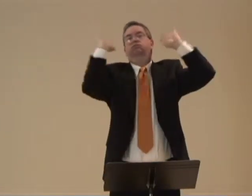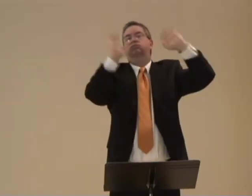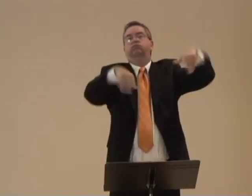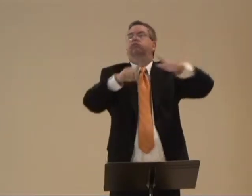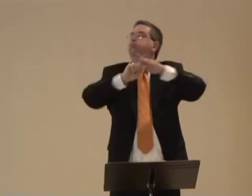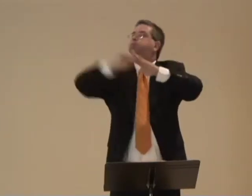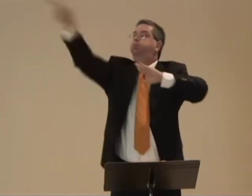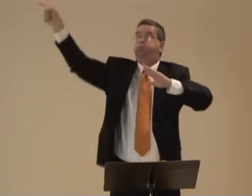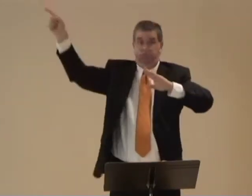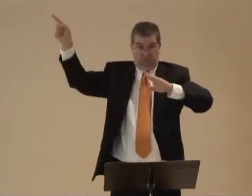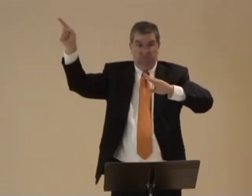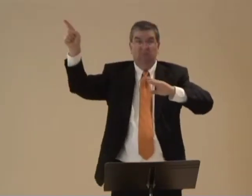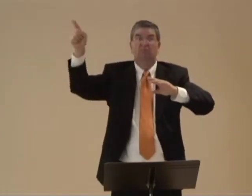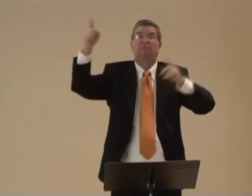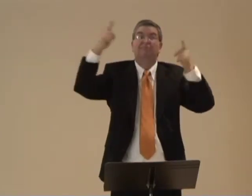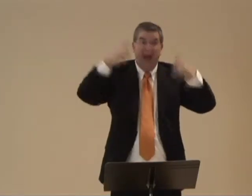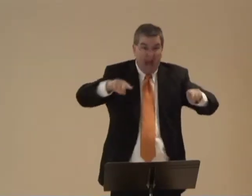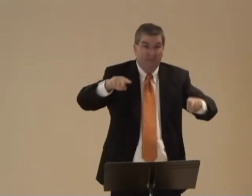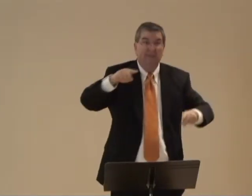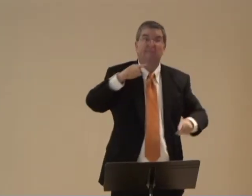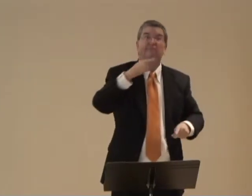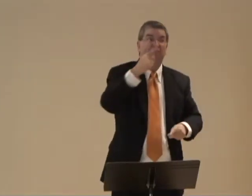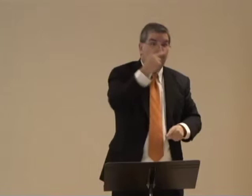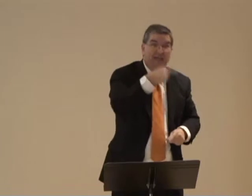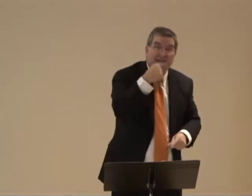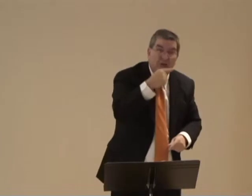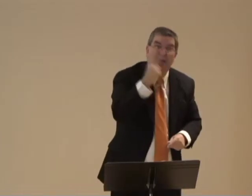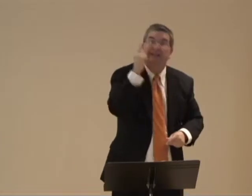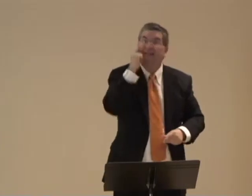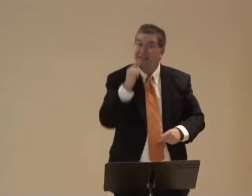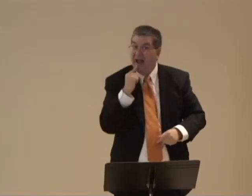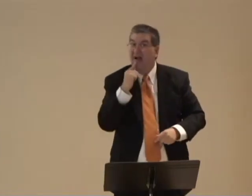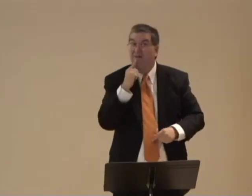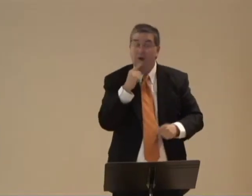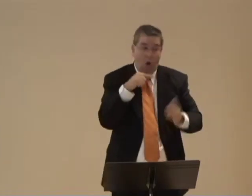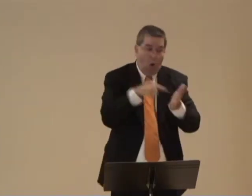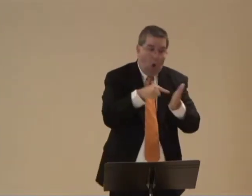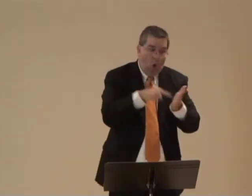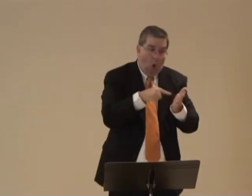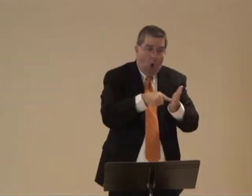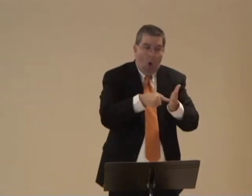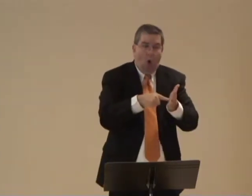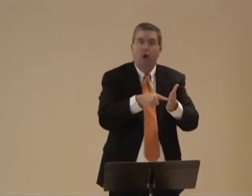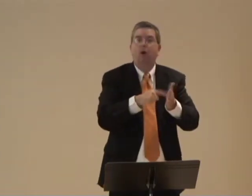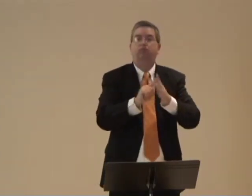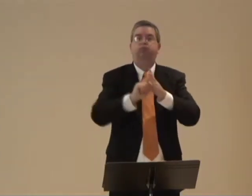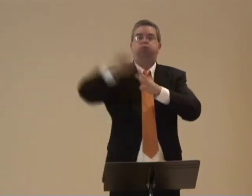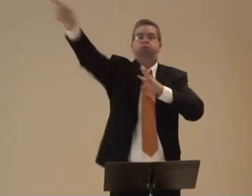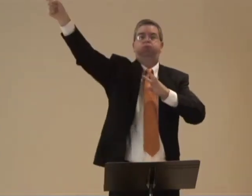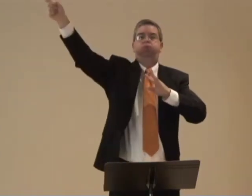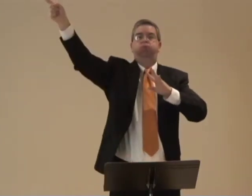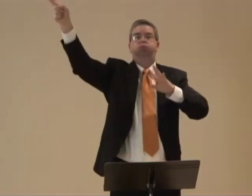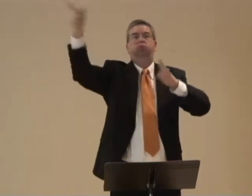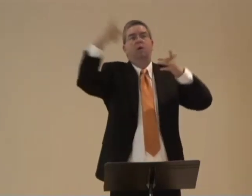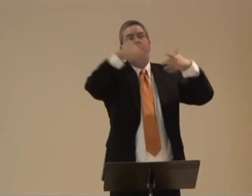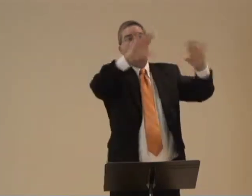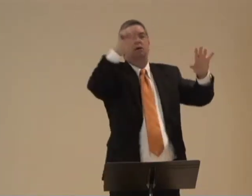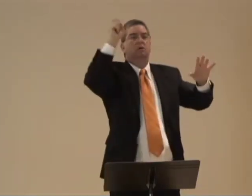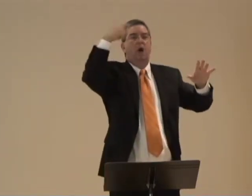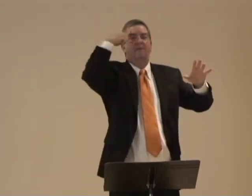You know, a lot of people, they just quit. They stop having a relationship with Him. And it happens to hearing people and deaf people as